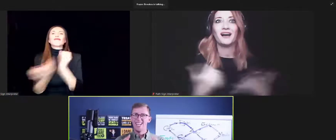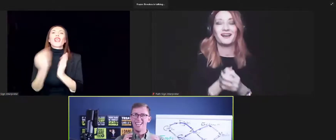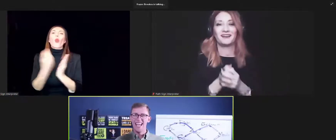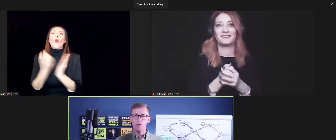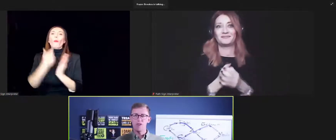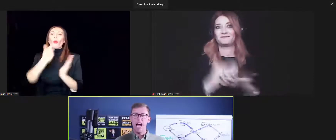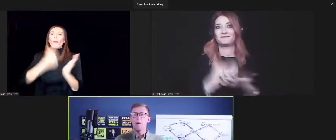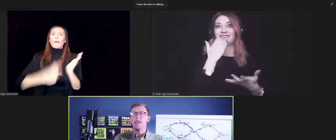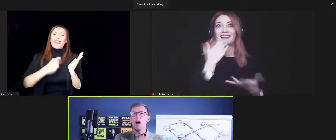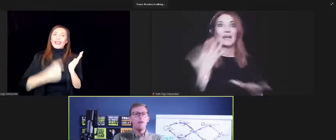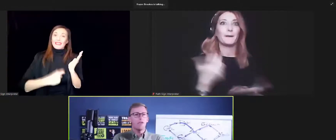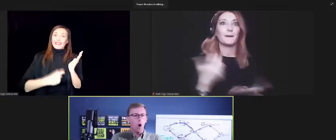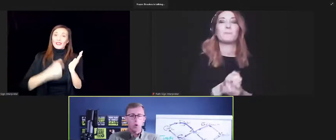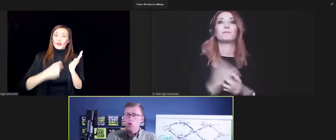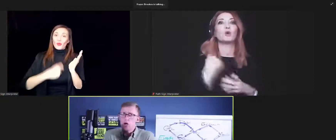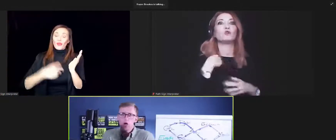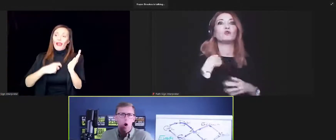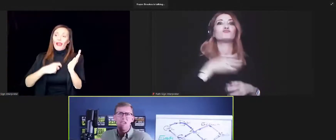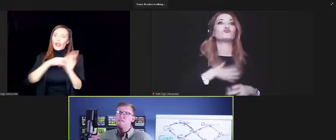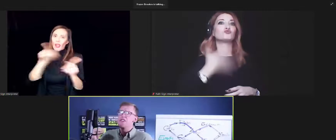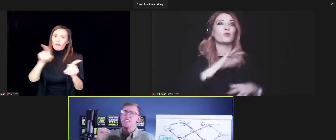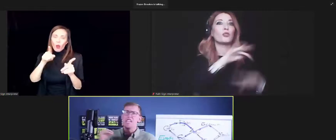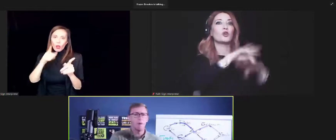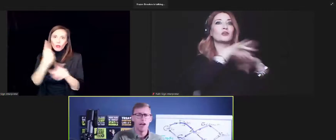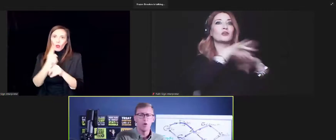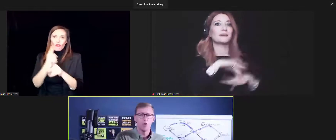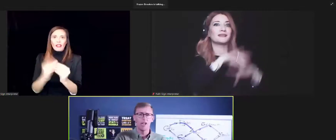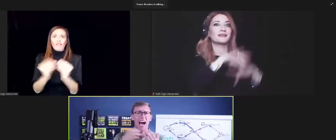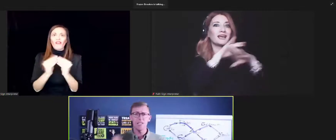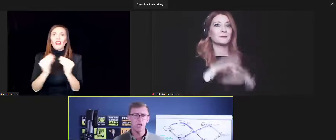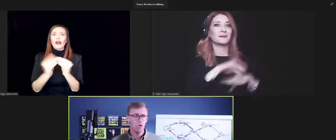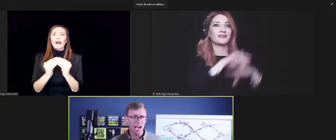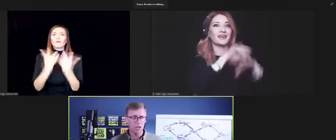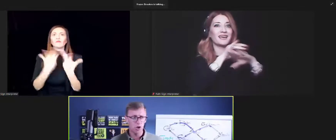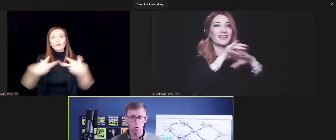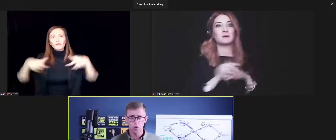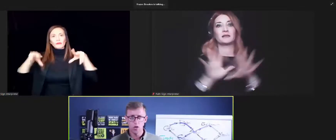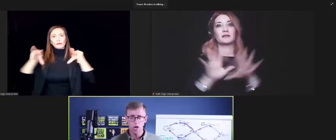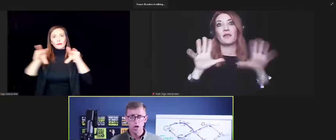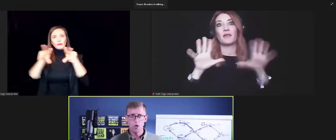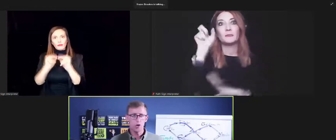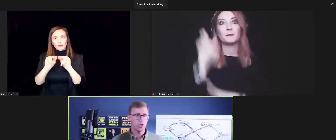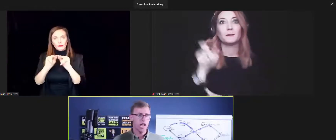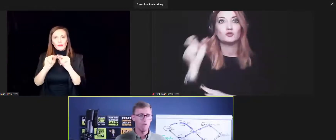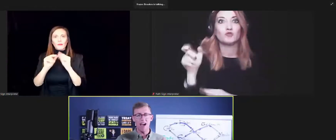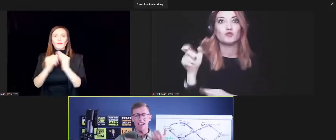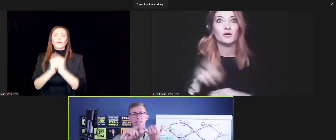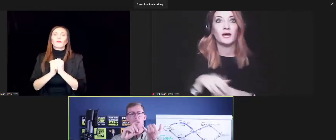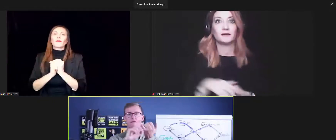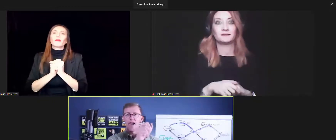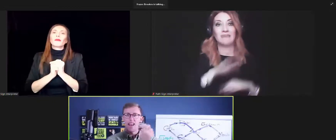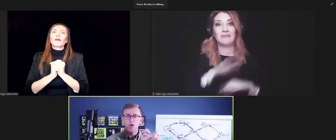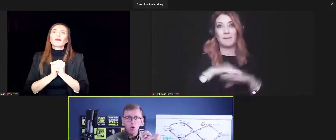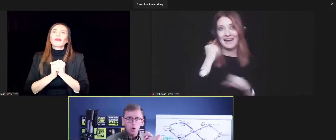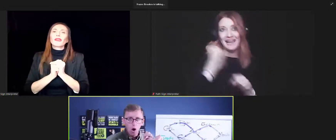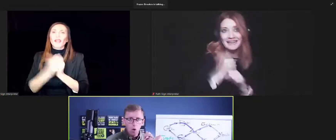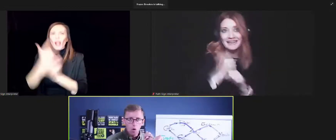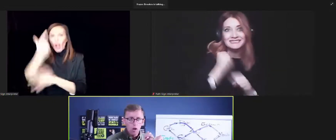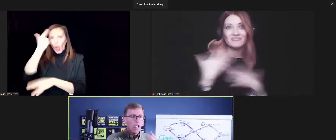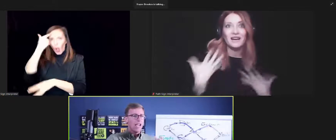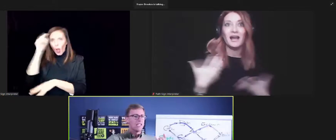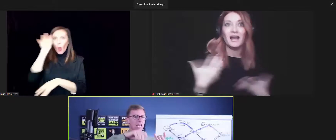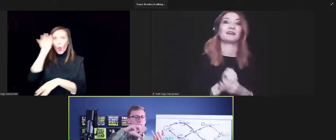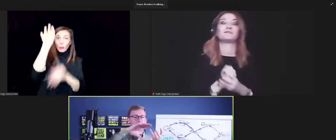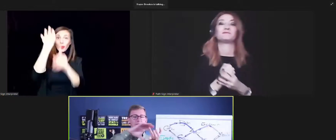So let's recap. Now with goals, you can go even deeper. You could categorize goals. You could say, right, is it a financial